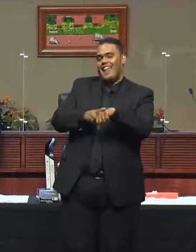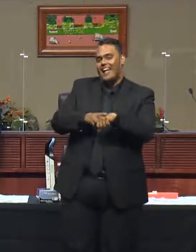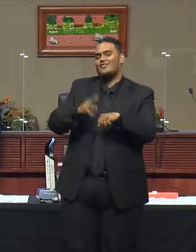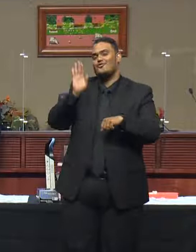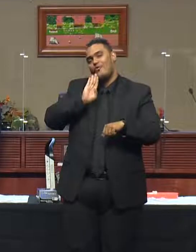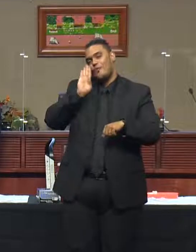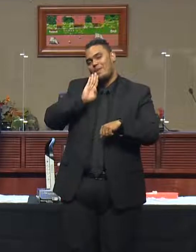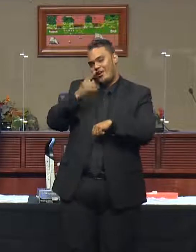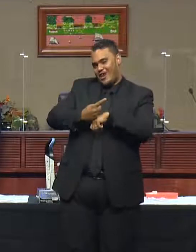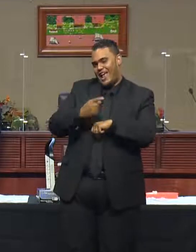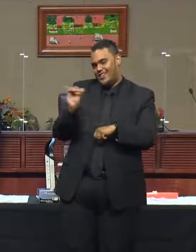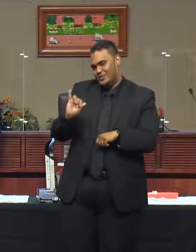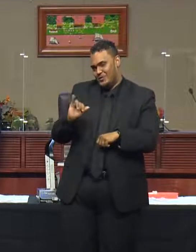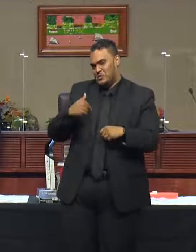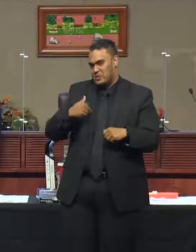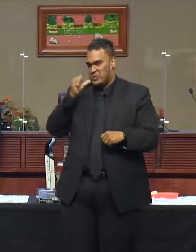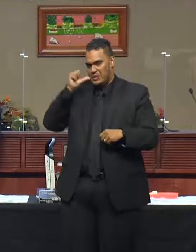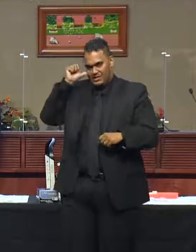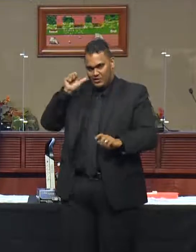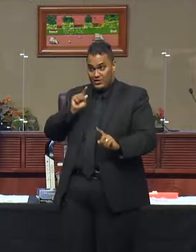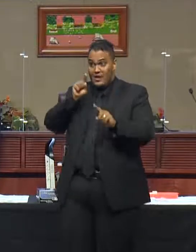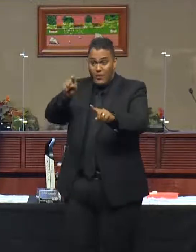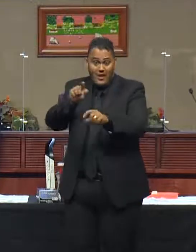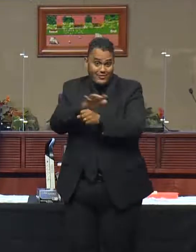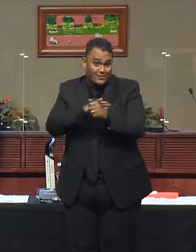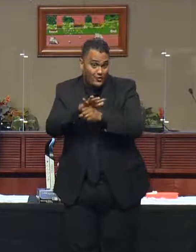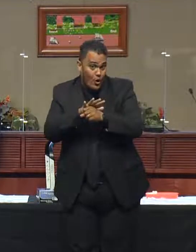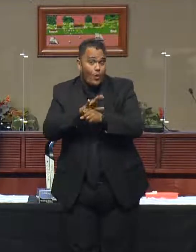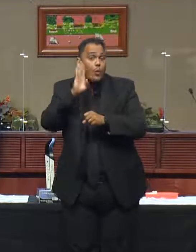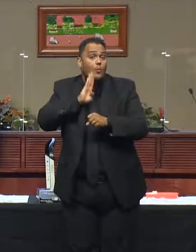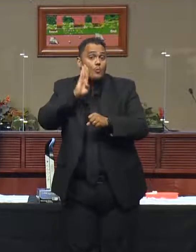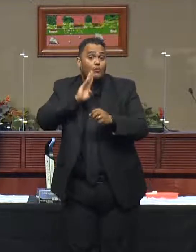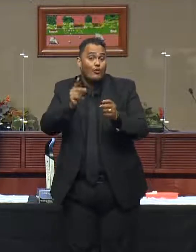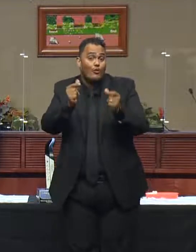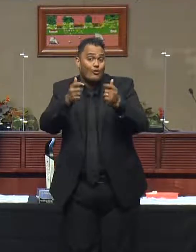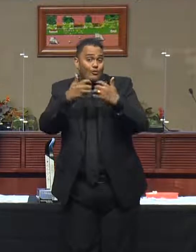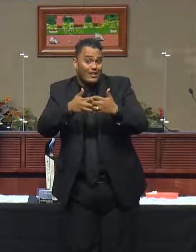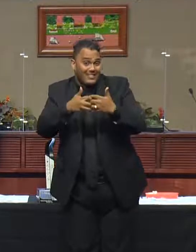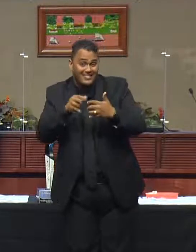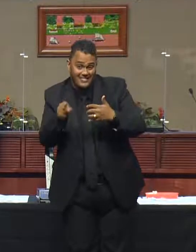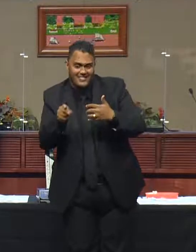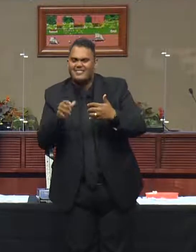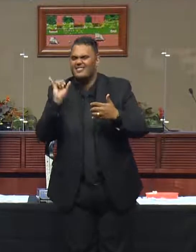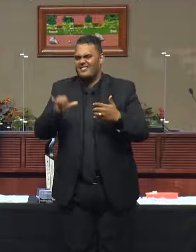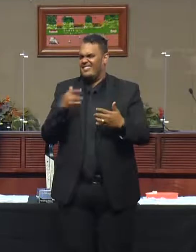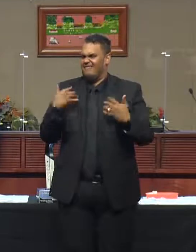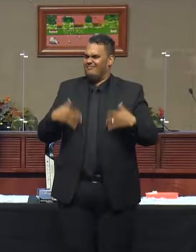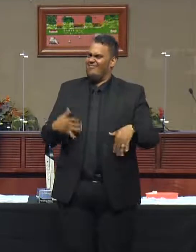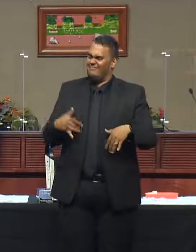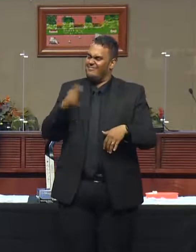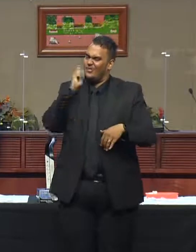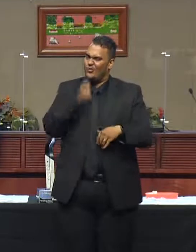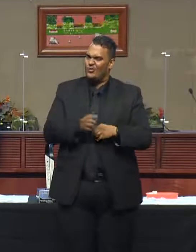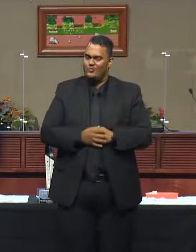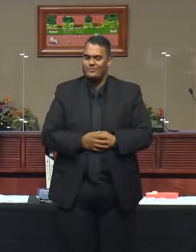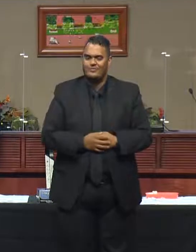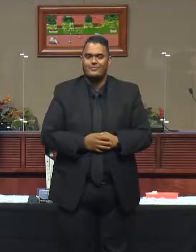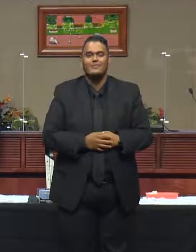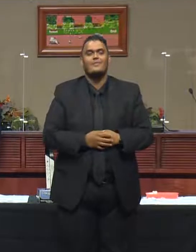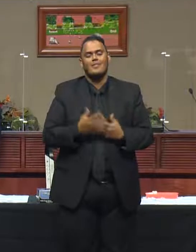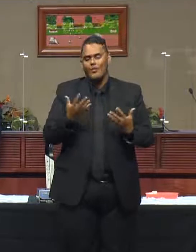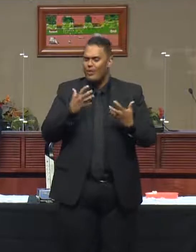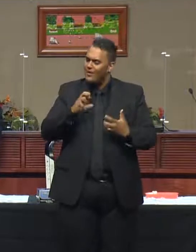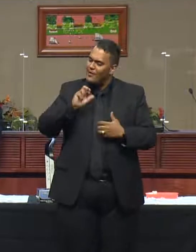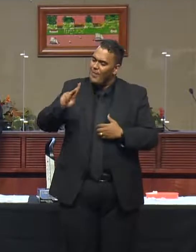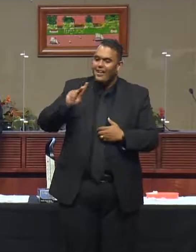it's showing that we need to get vaccinated so we can do the things that we want to do. I want to recognize all of